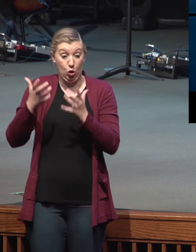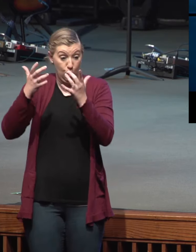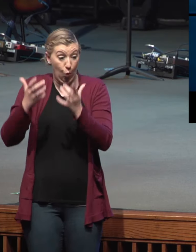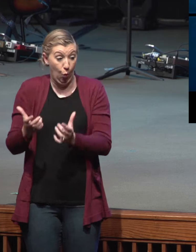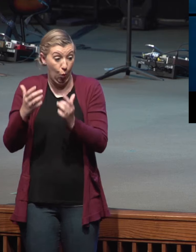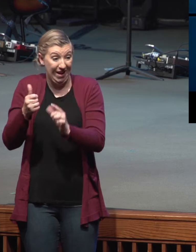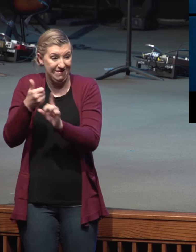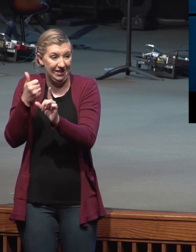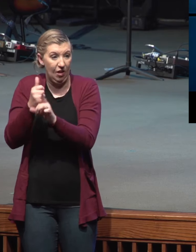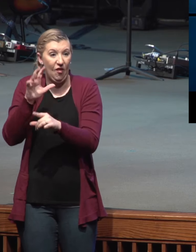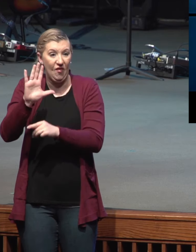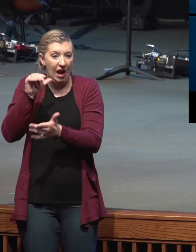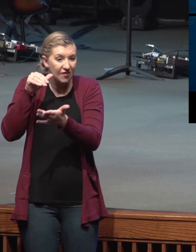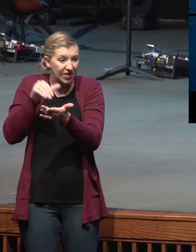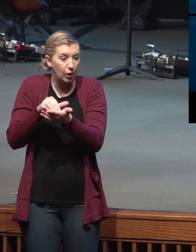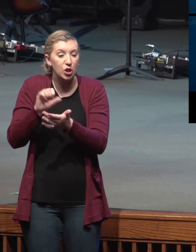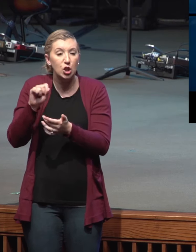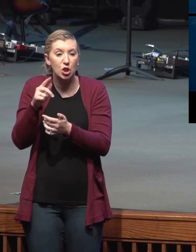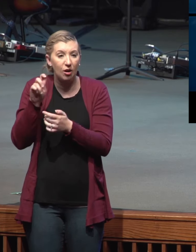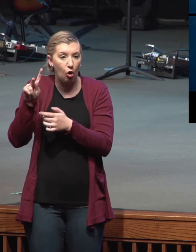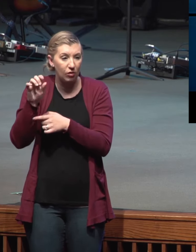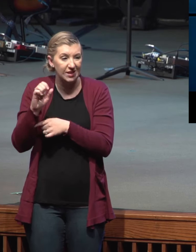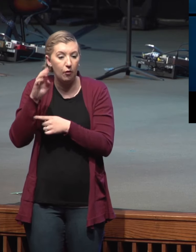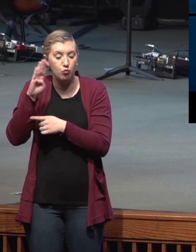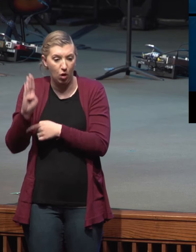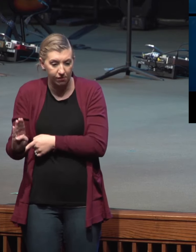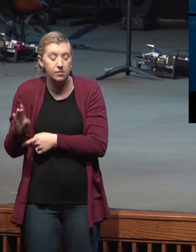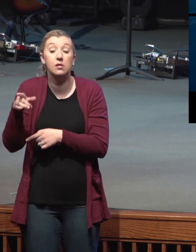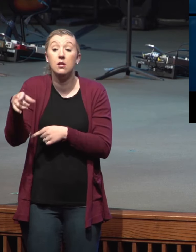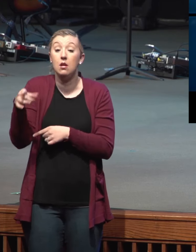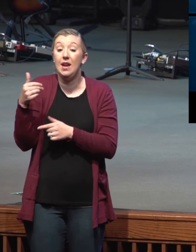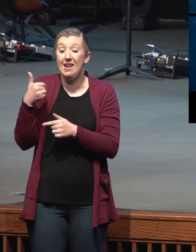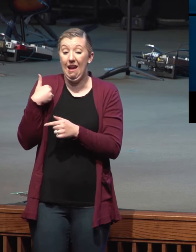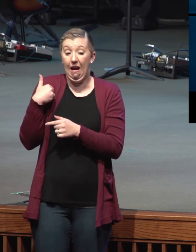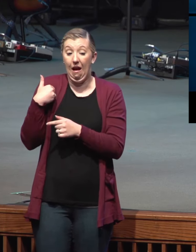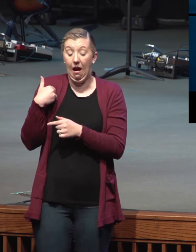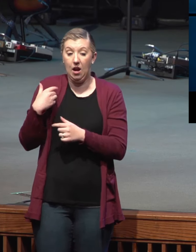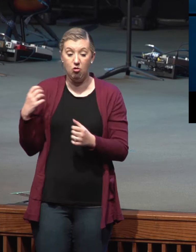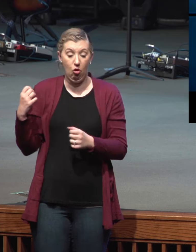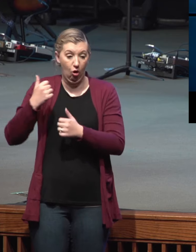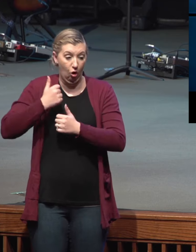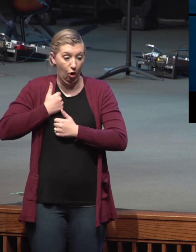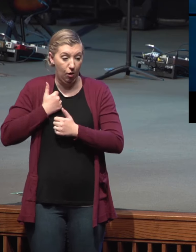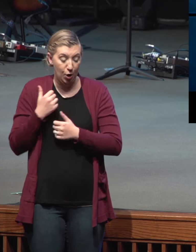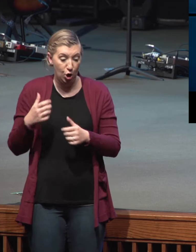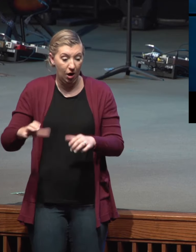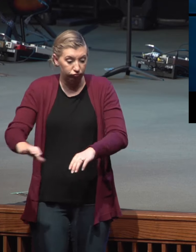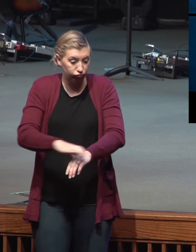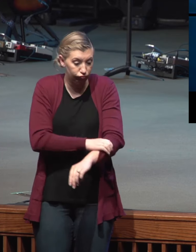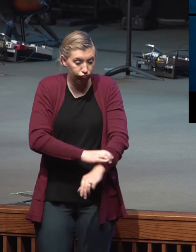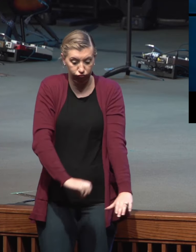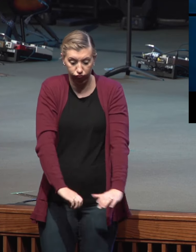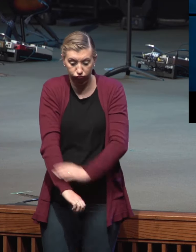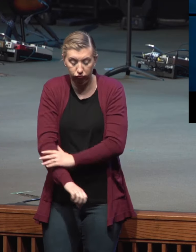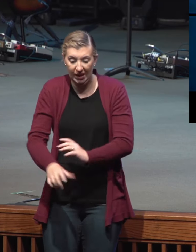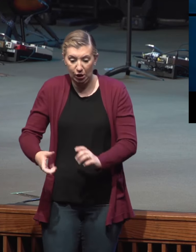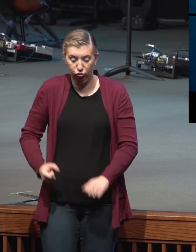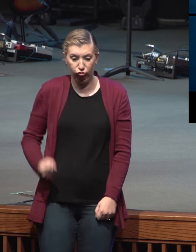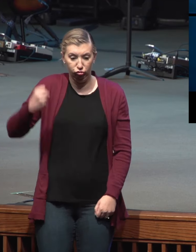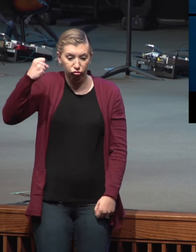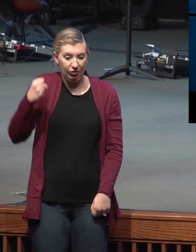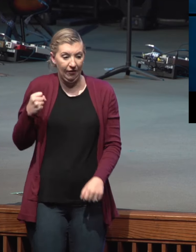coat was 5,000 shekels of bronze. And he had a bronze armor on his legs and a javelin of